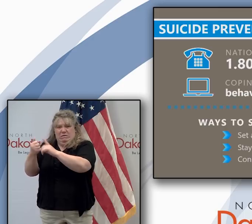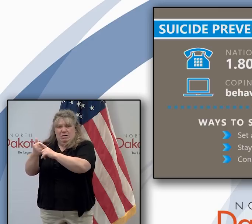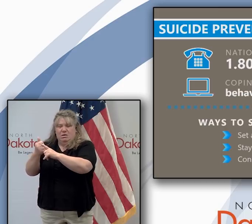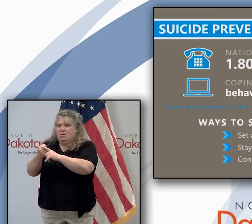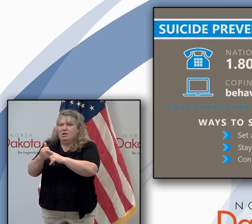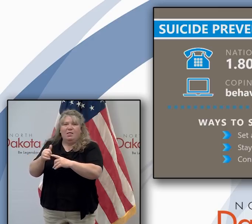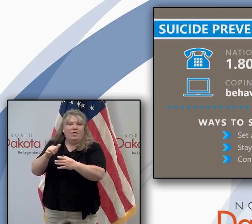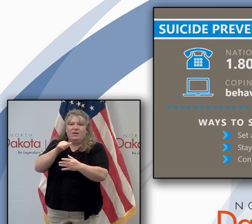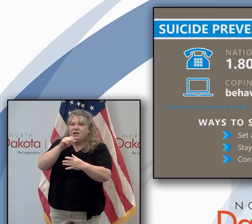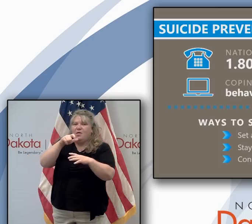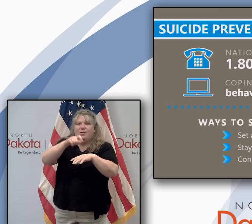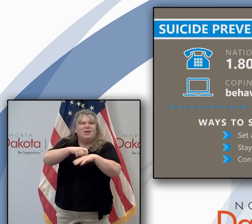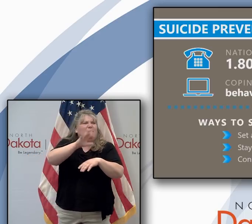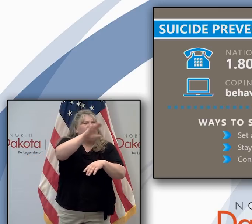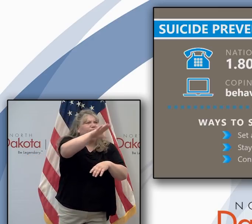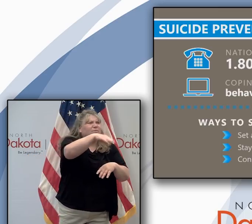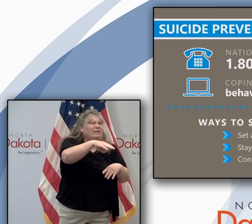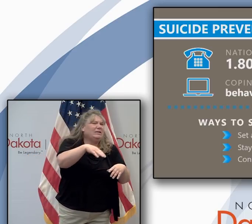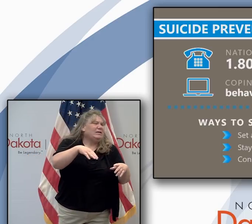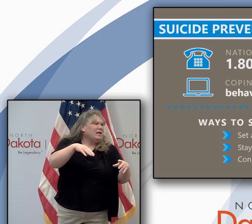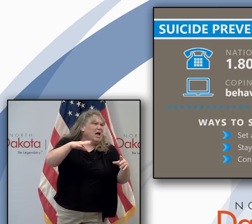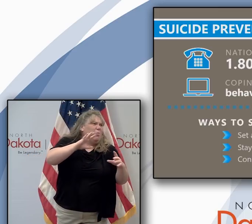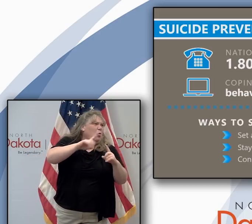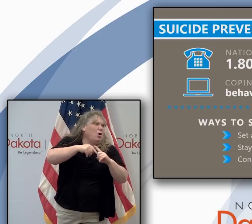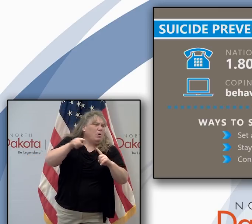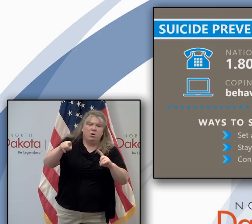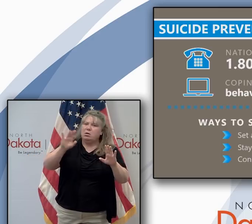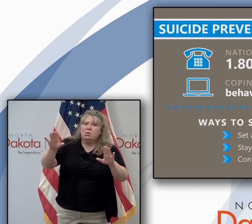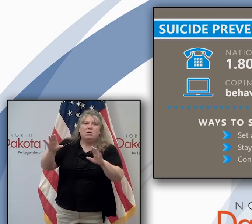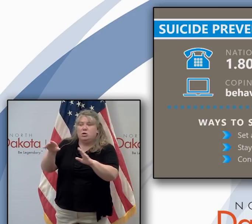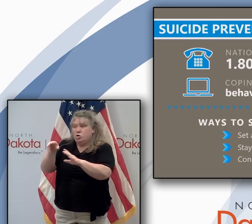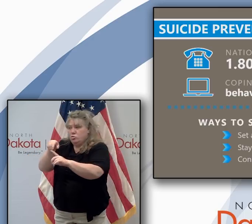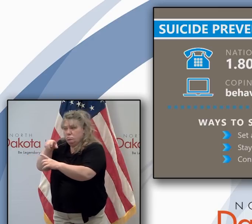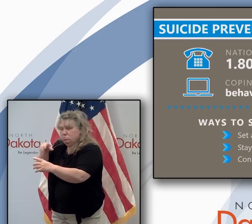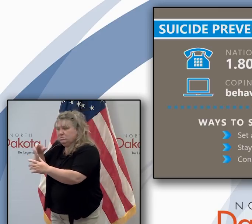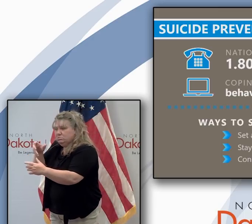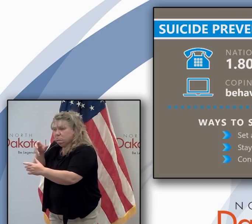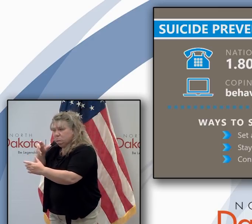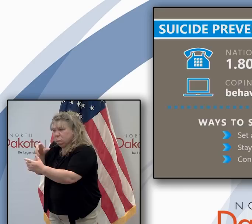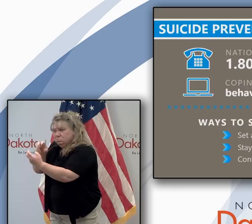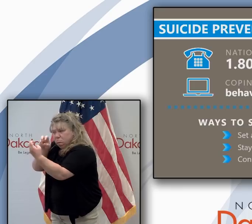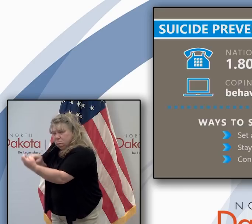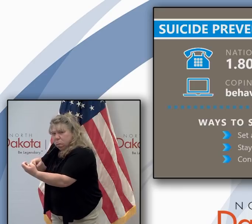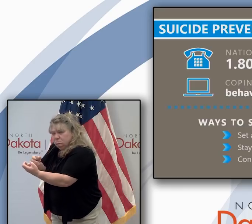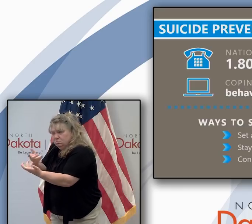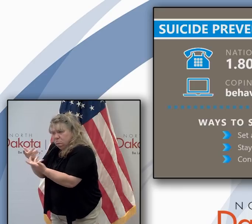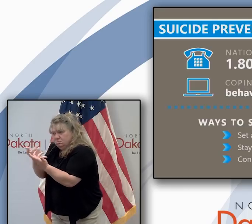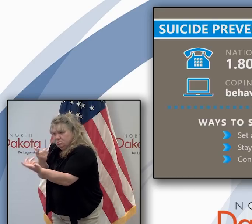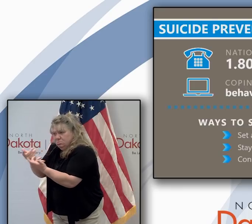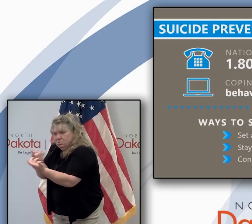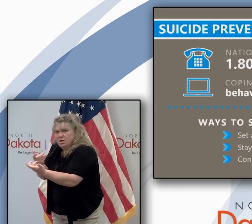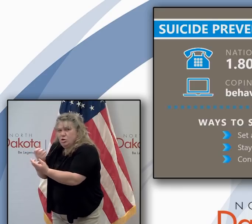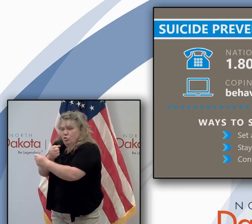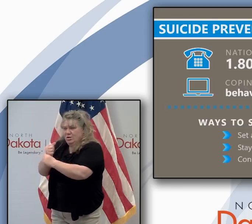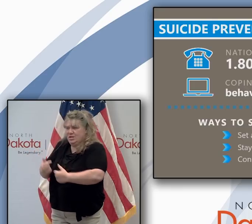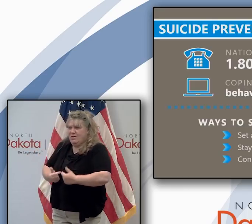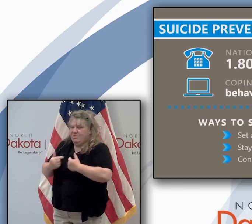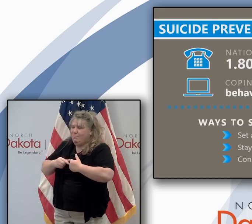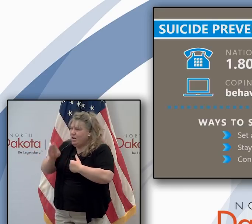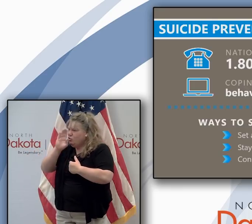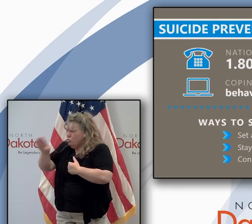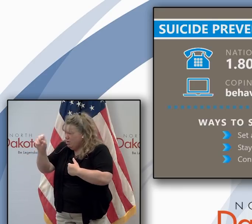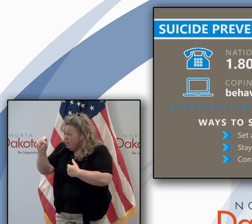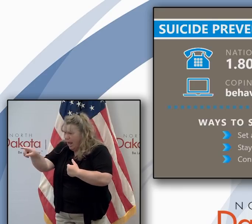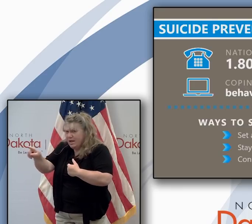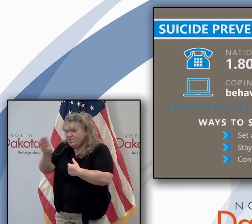to talk to someone else that you're concerned about them. That's the time to talk to them directly. You can save a life by being very direct and just